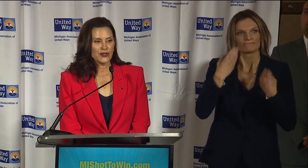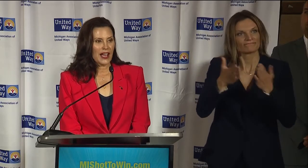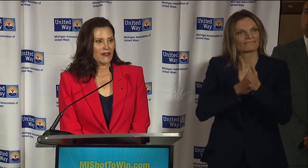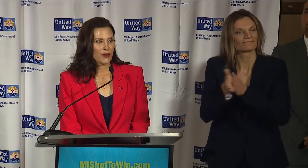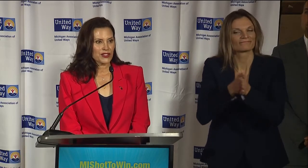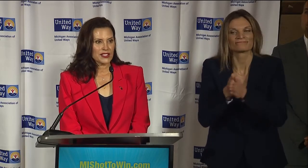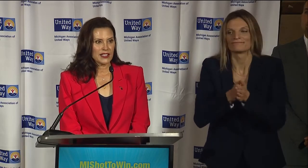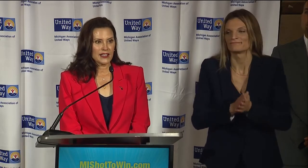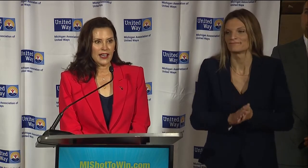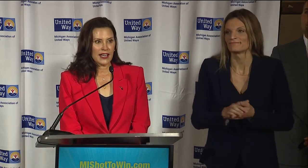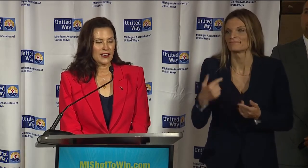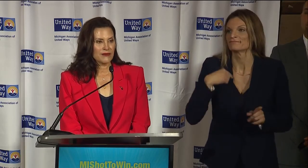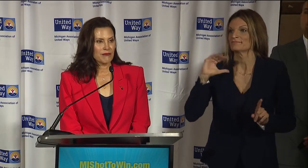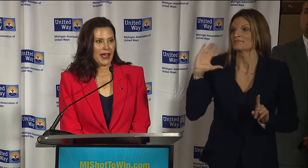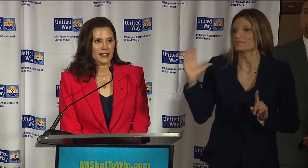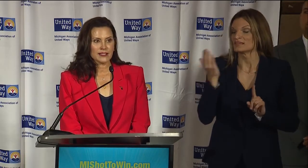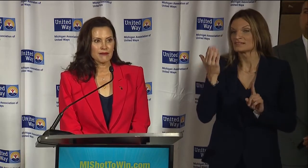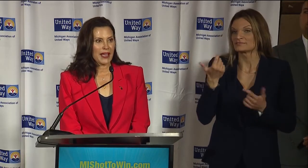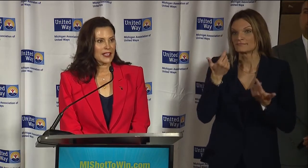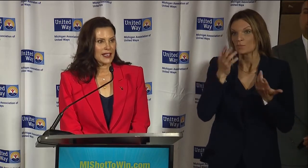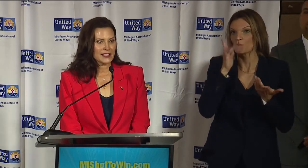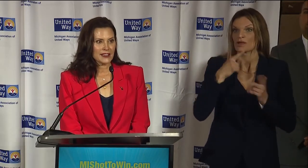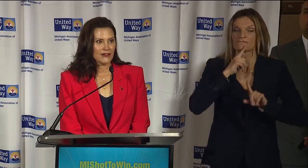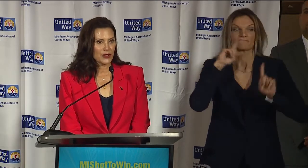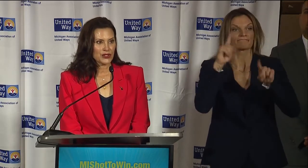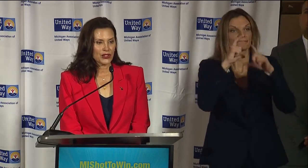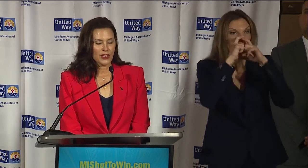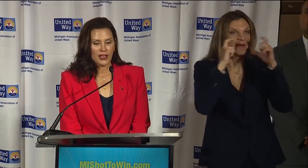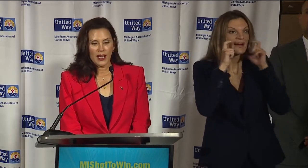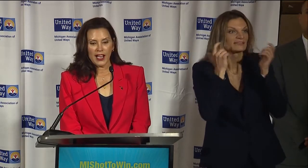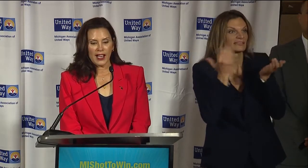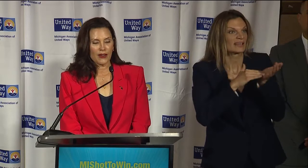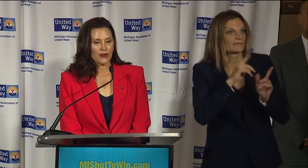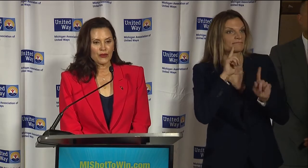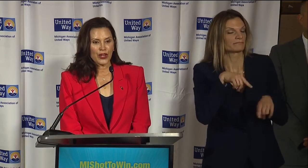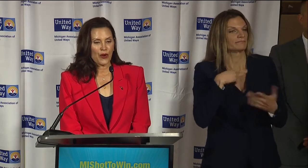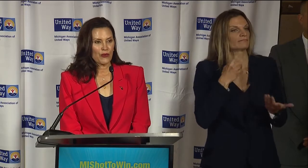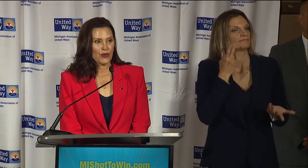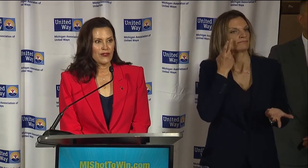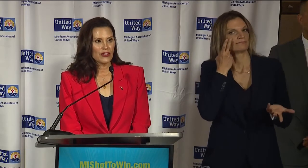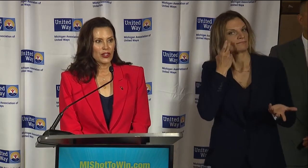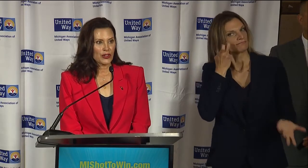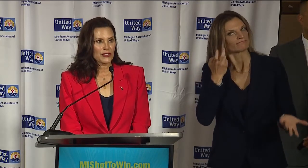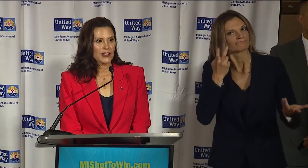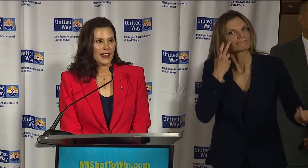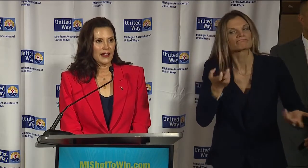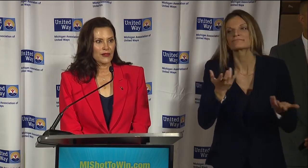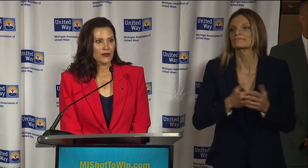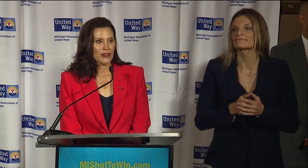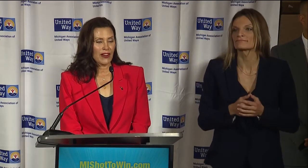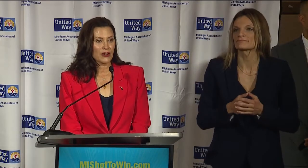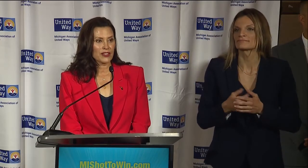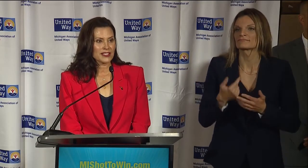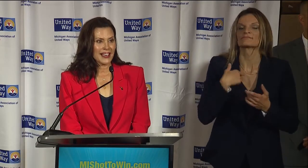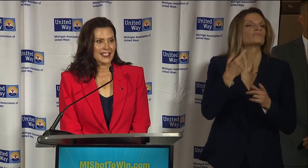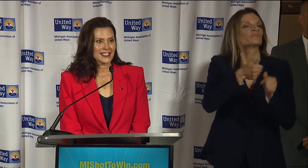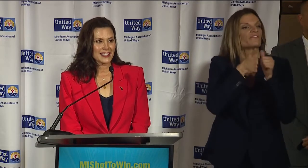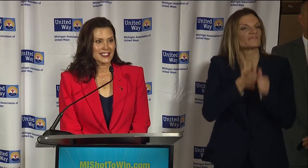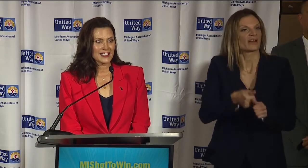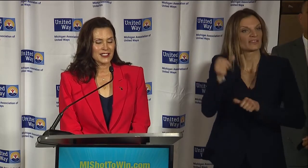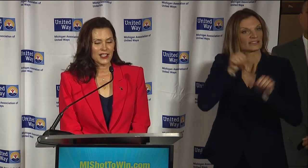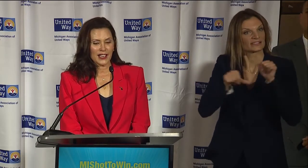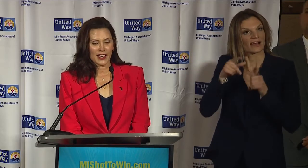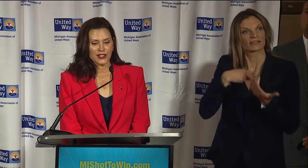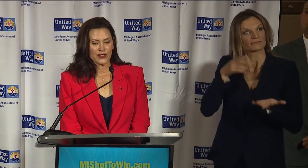I do not foresee any mask mandates in the future. We've learned that we follow the science